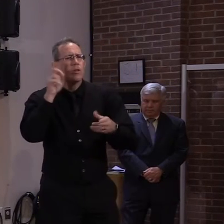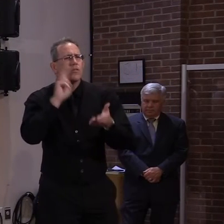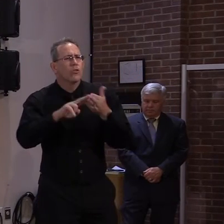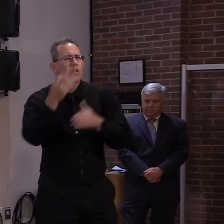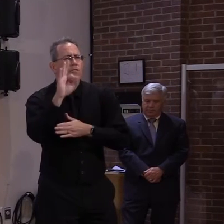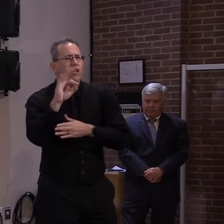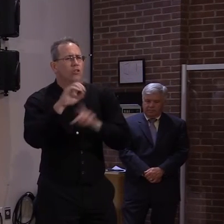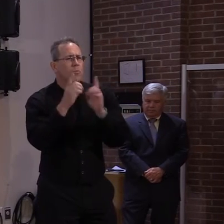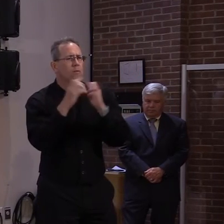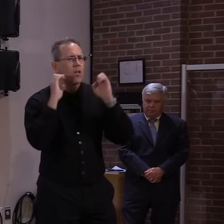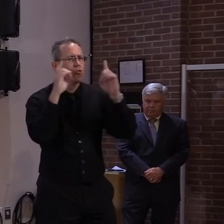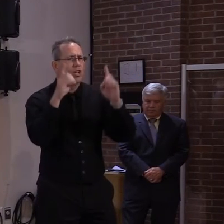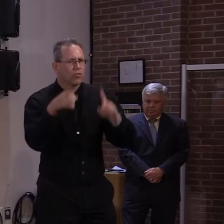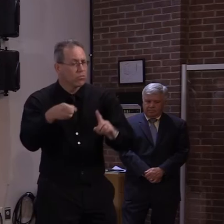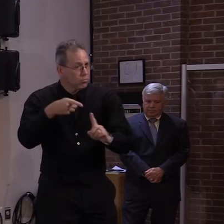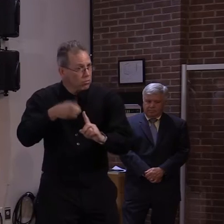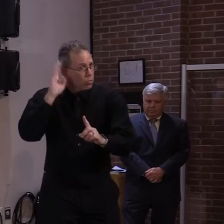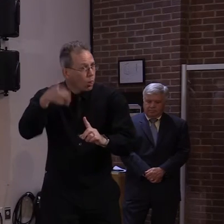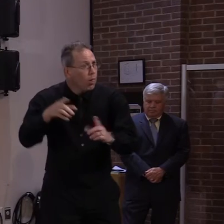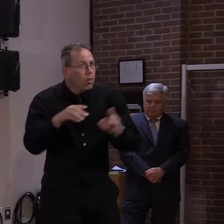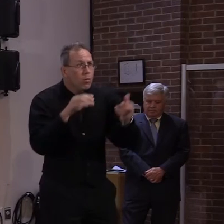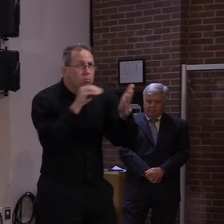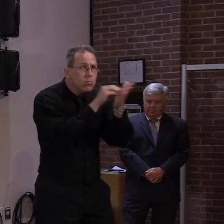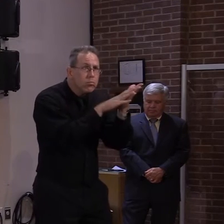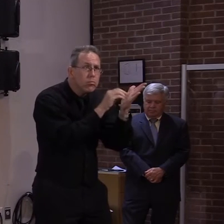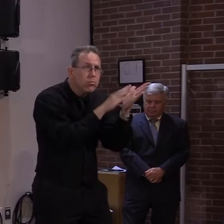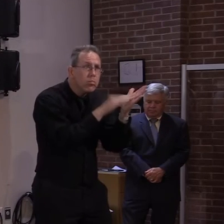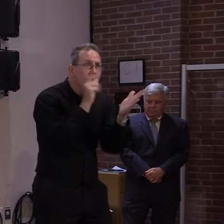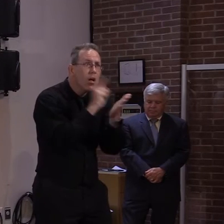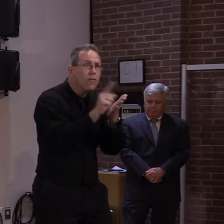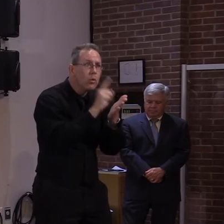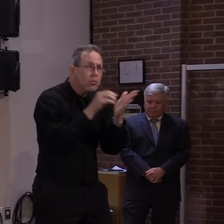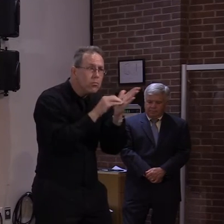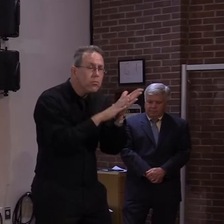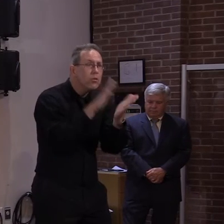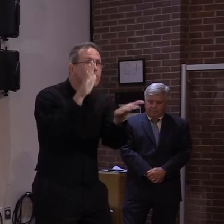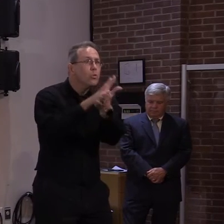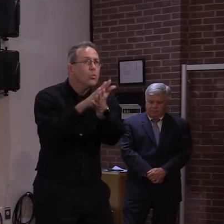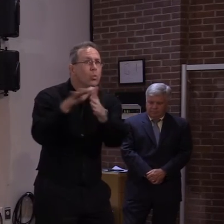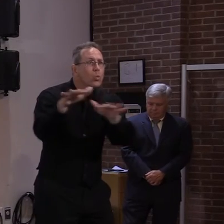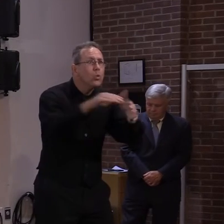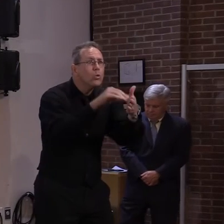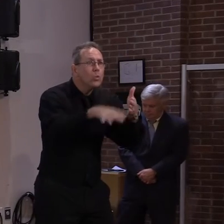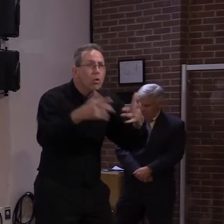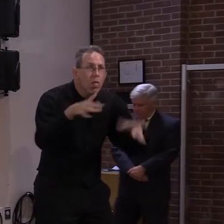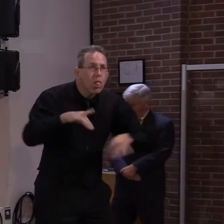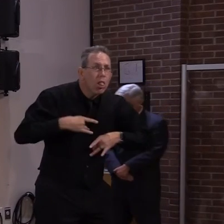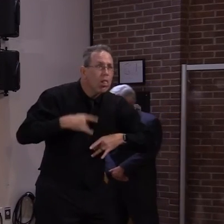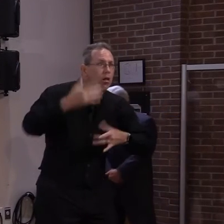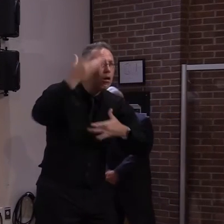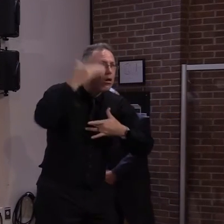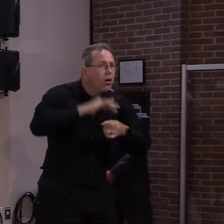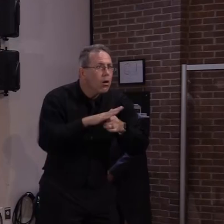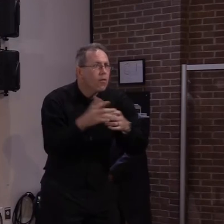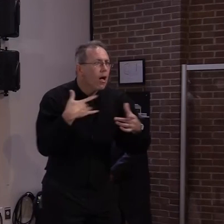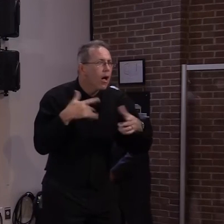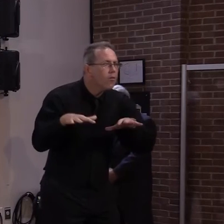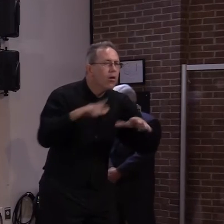Thanks for the question. We haven't decided yet. We are in the process of standing up a pretty significant and